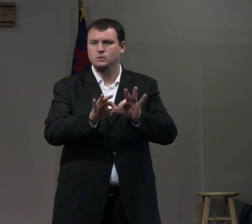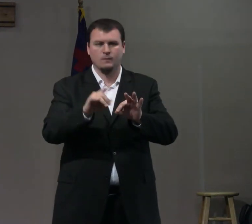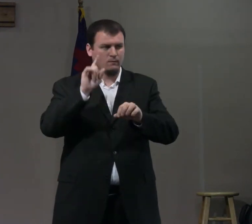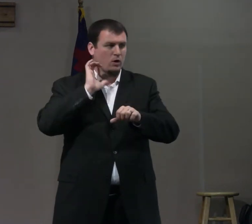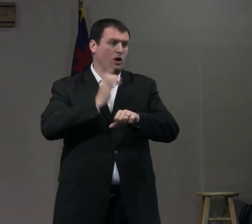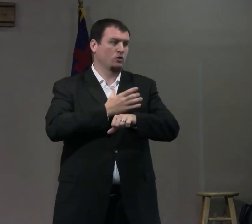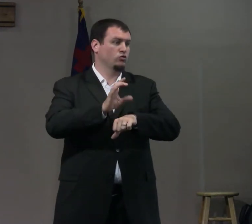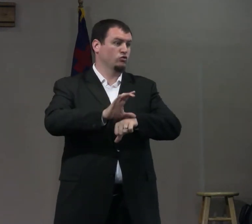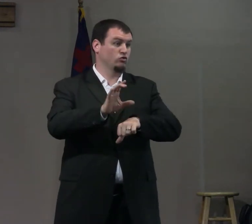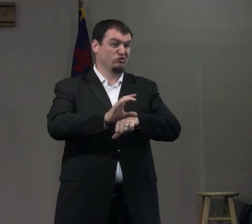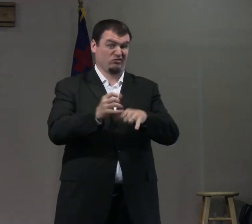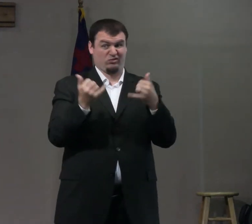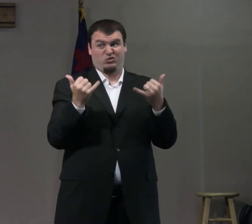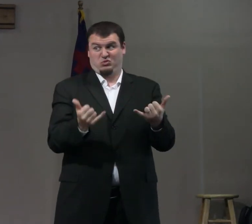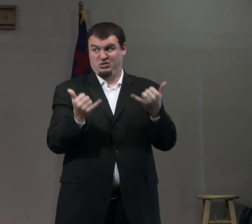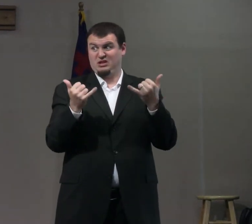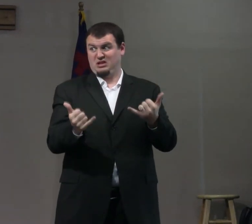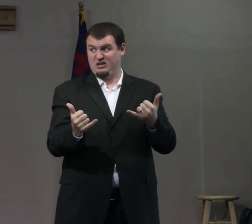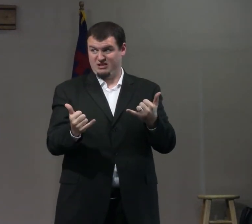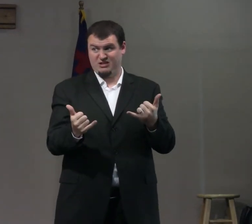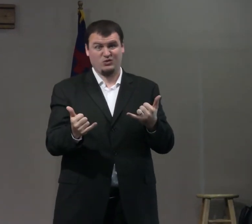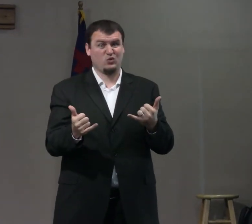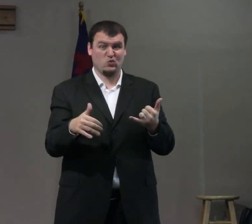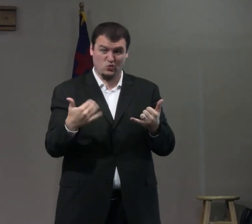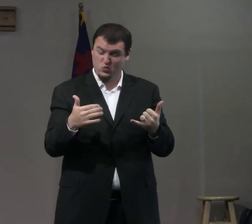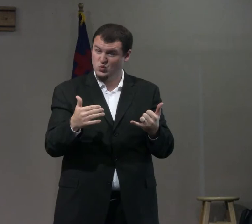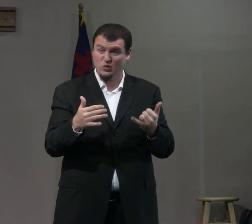that's really important. That's important for our church today.